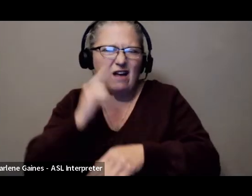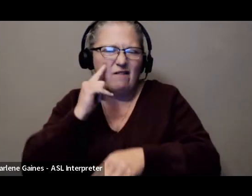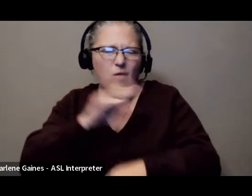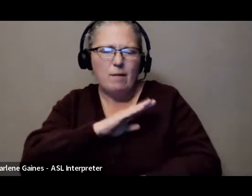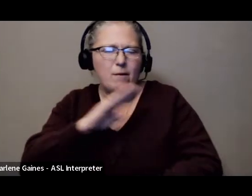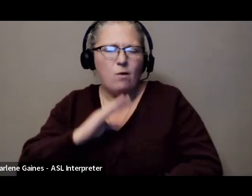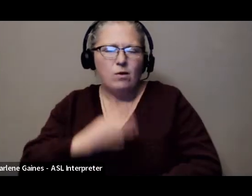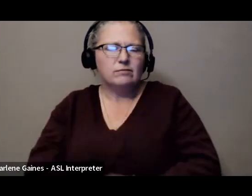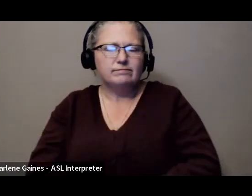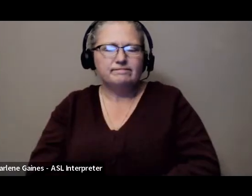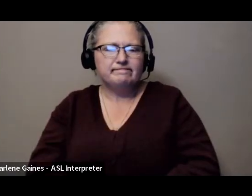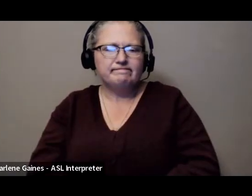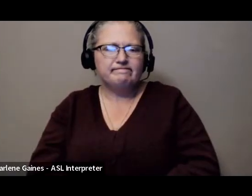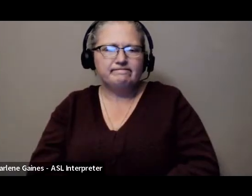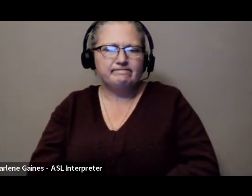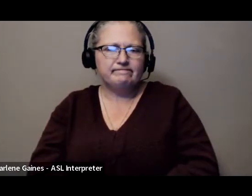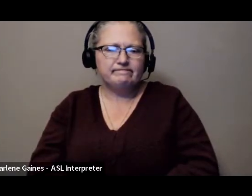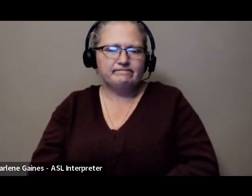board. So.